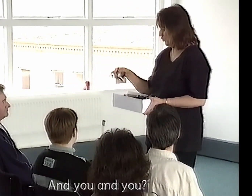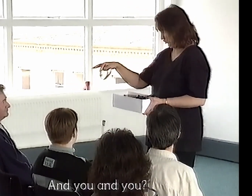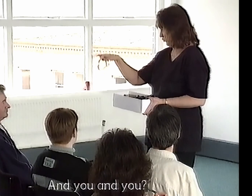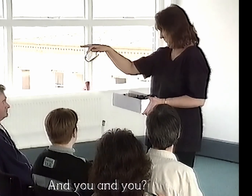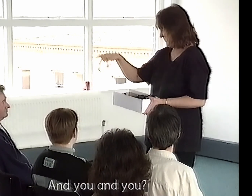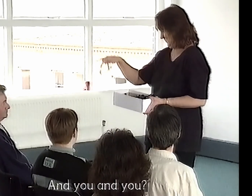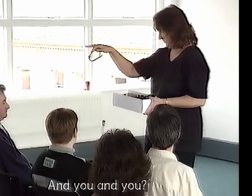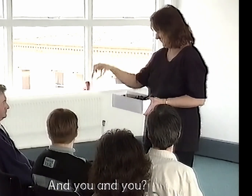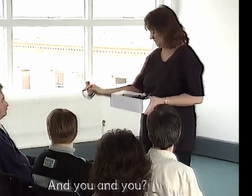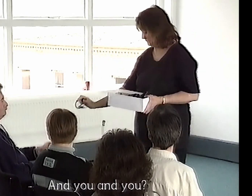And you and you?